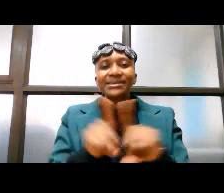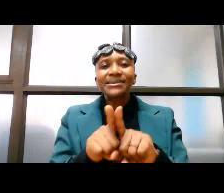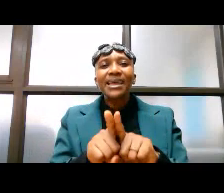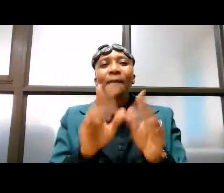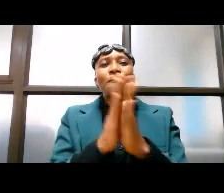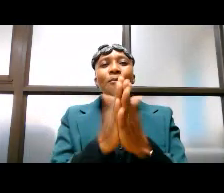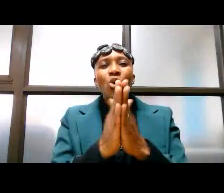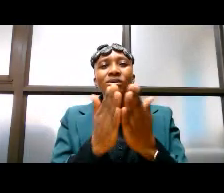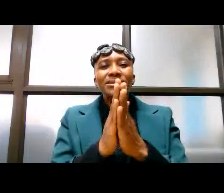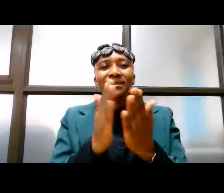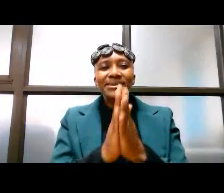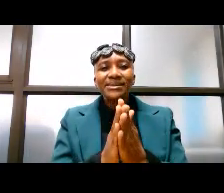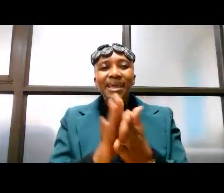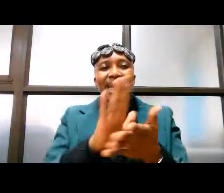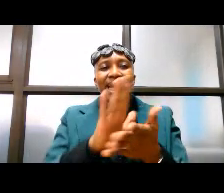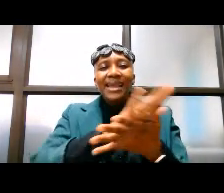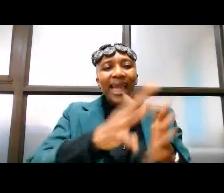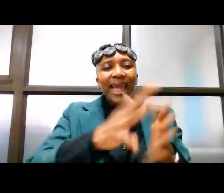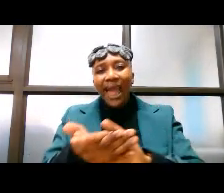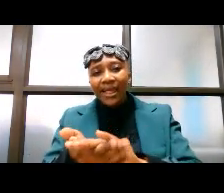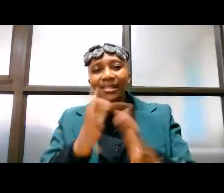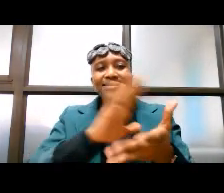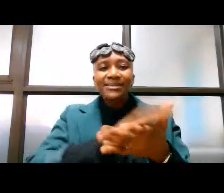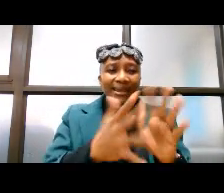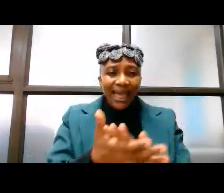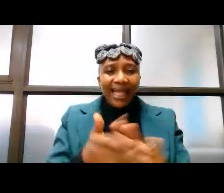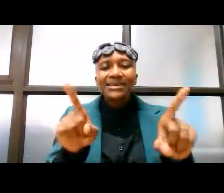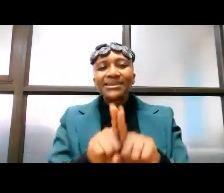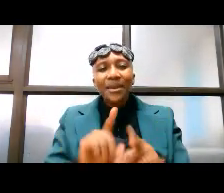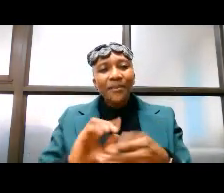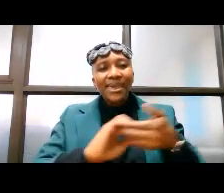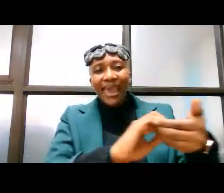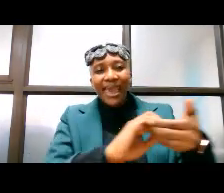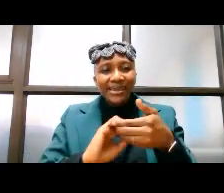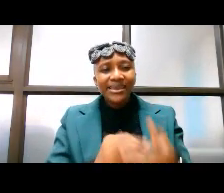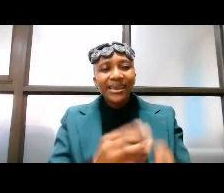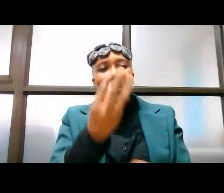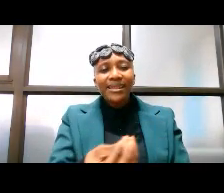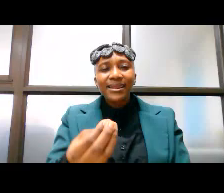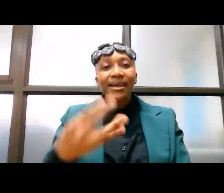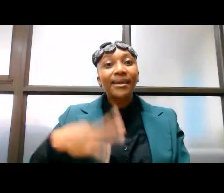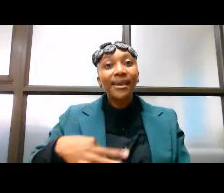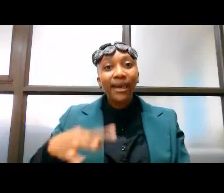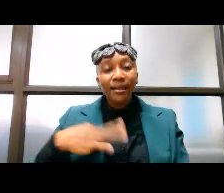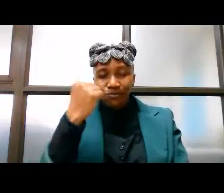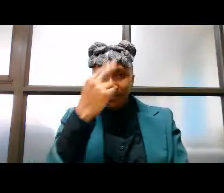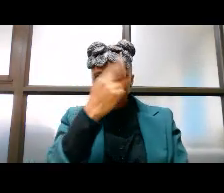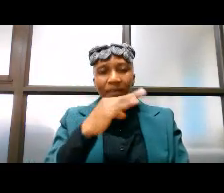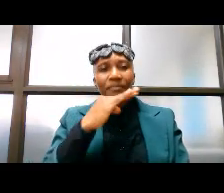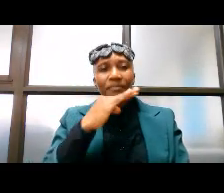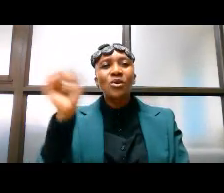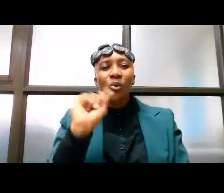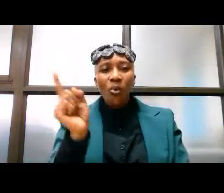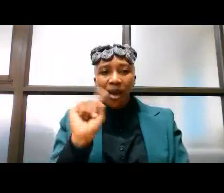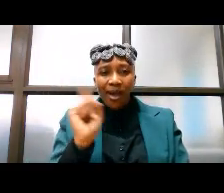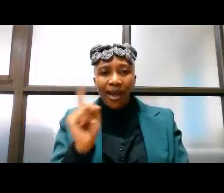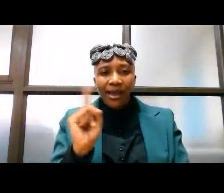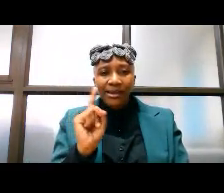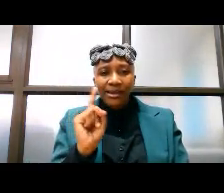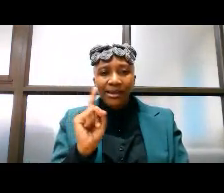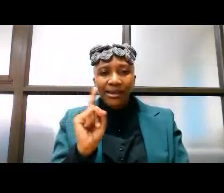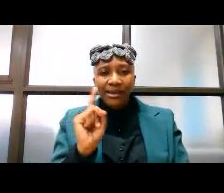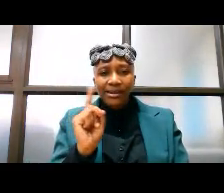interesting, engaging. Little blind girl being exposed to the tactile sighted letters, so